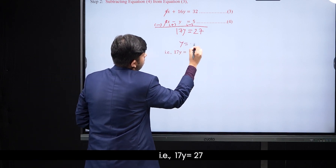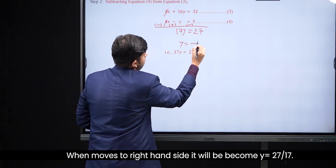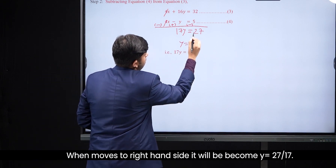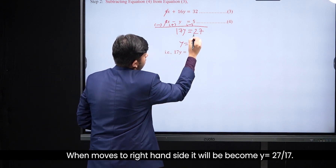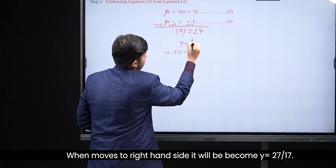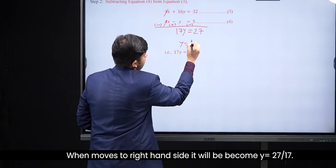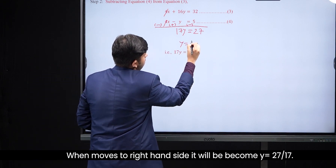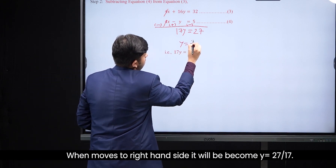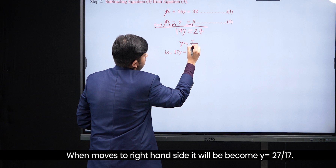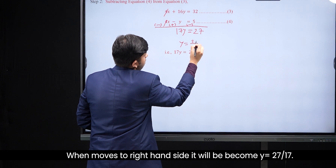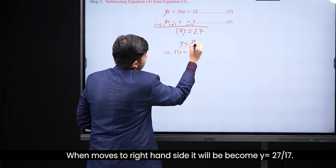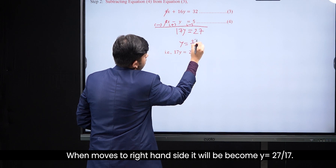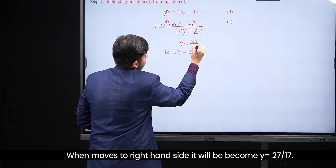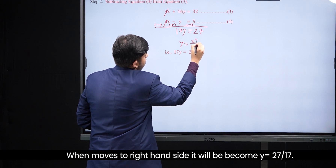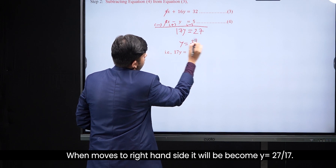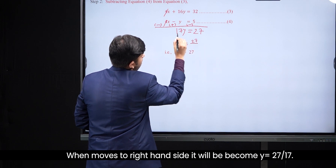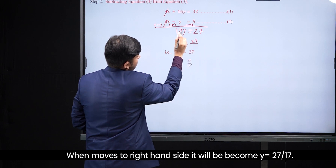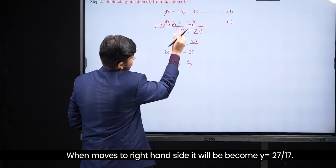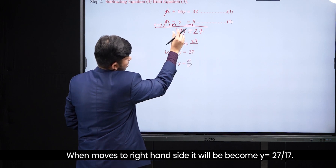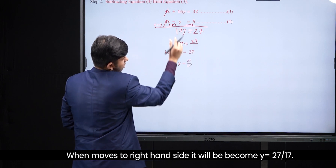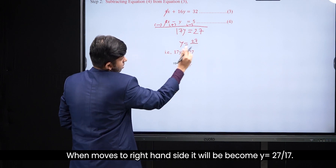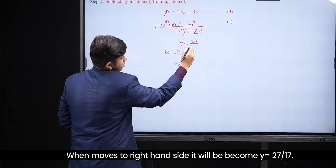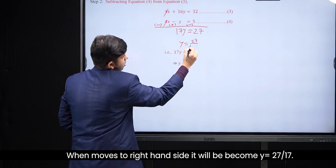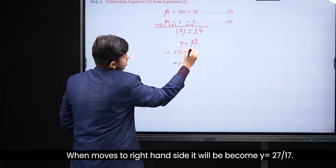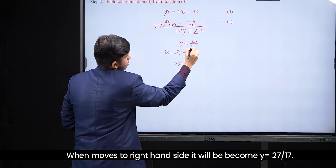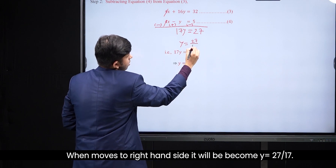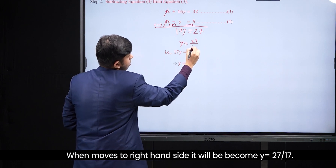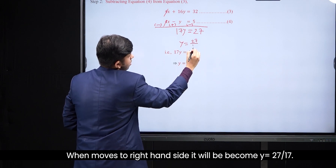When moves to right hand side, it will be become 27 by 17.